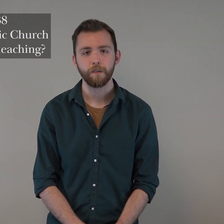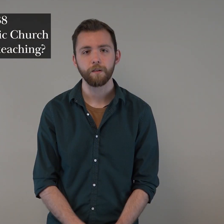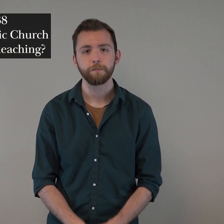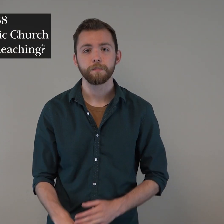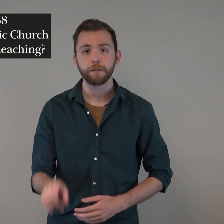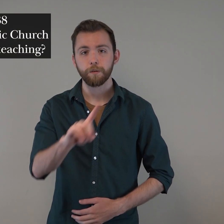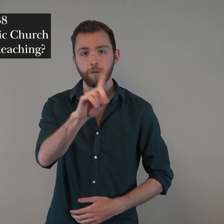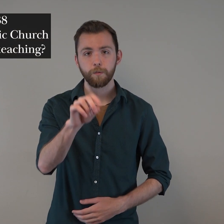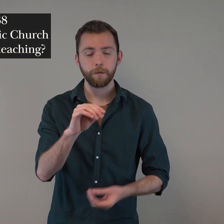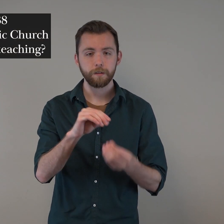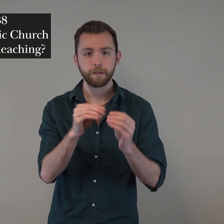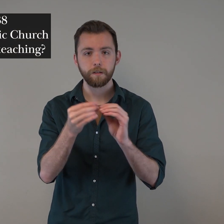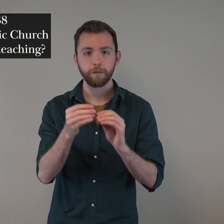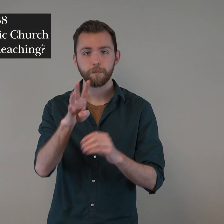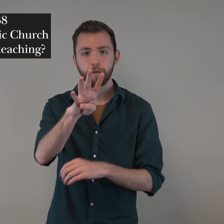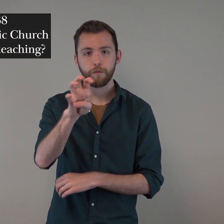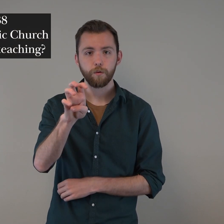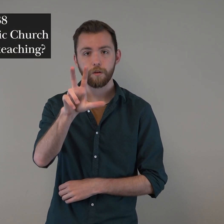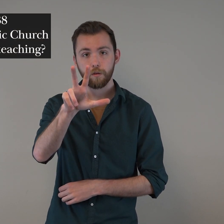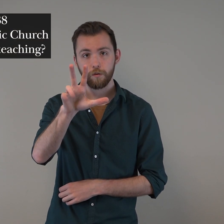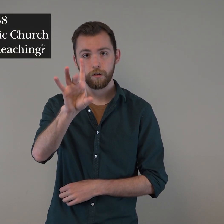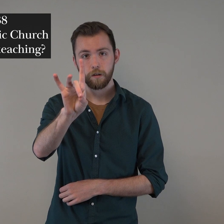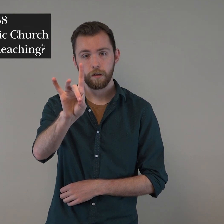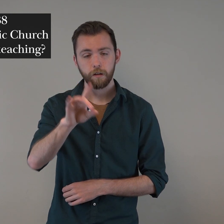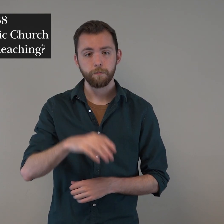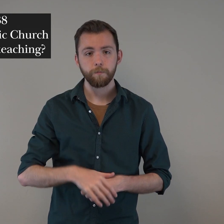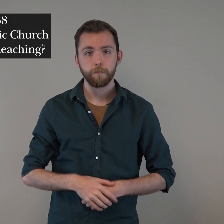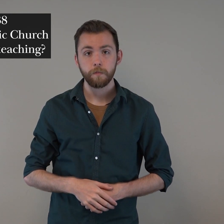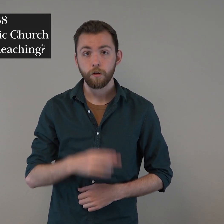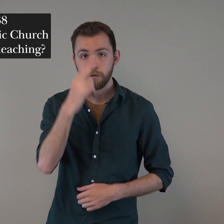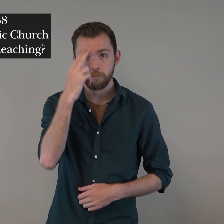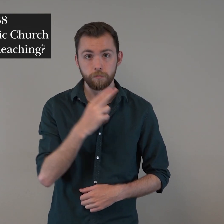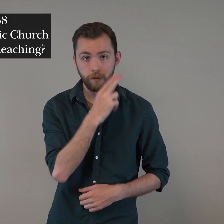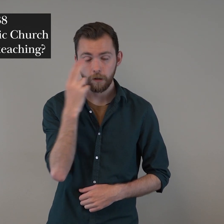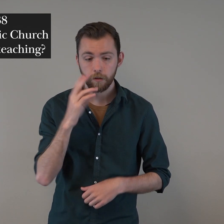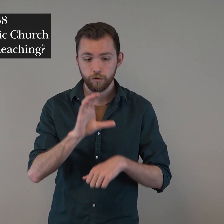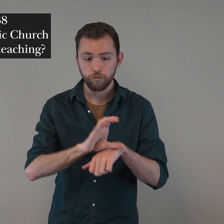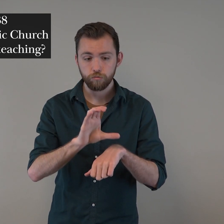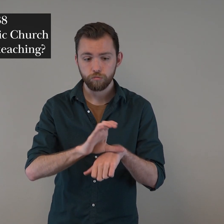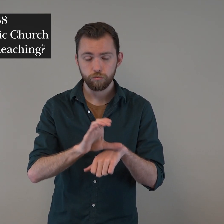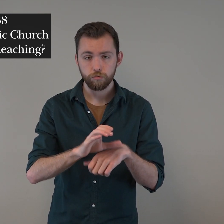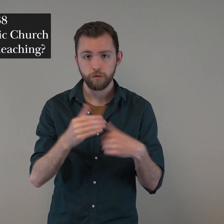Question 438 Why does the Catholic Church have her own social teaching?